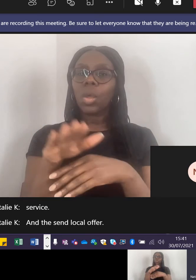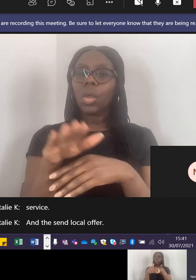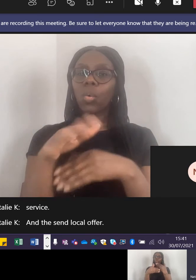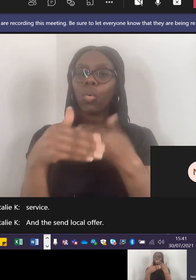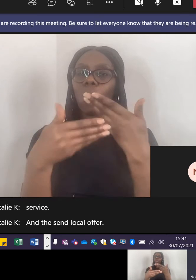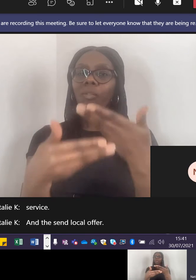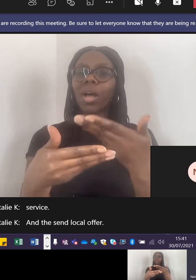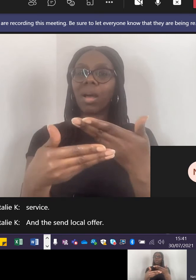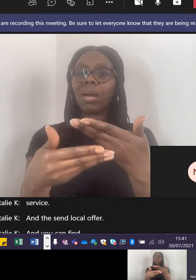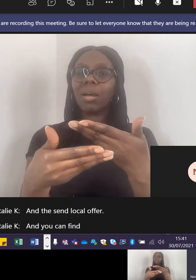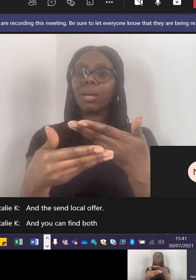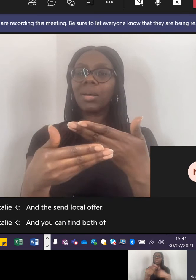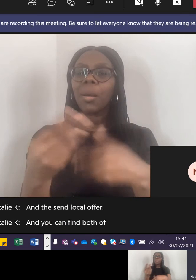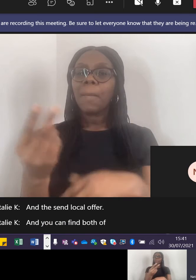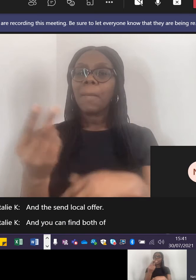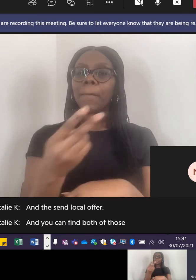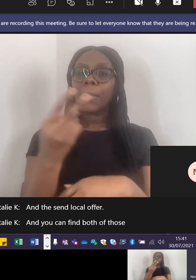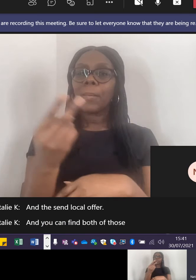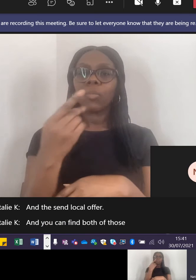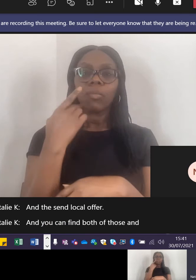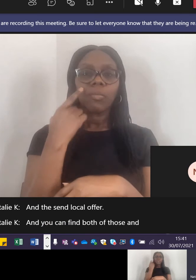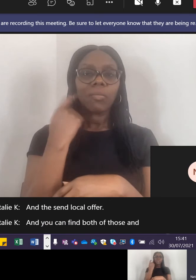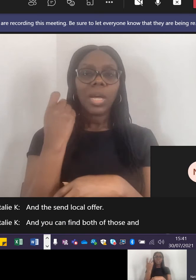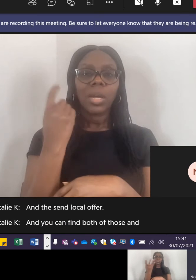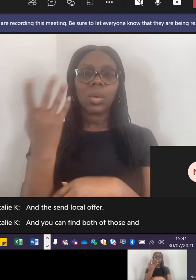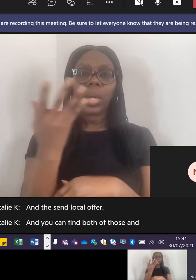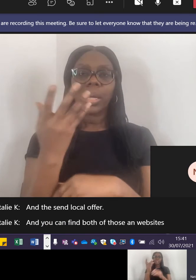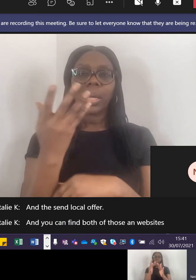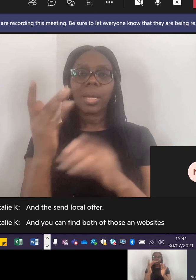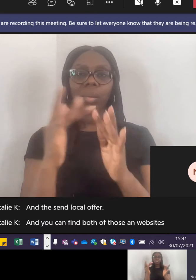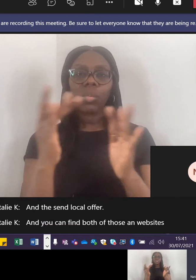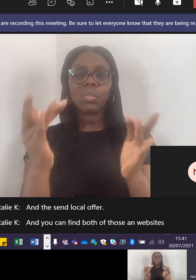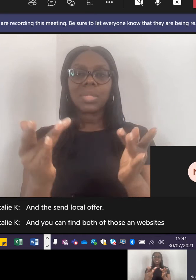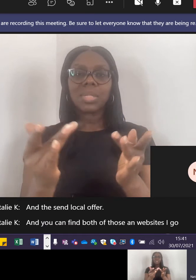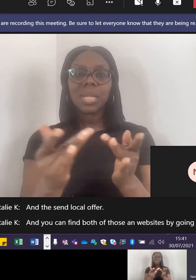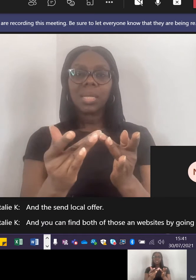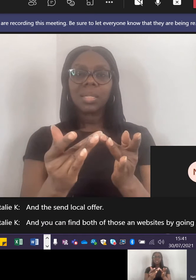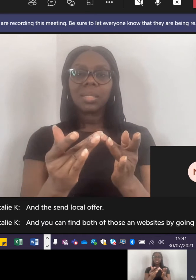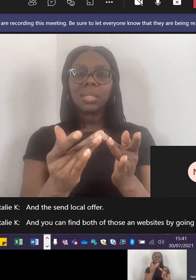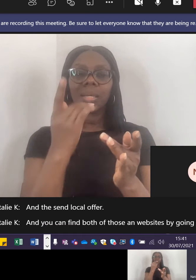And you can find both of those websites by going to